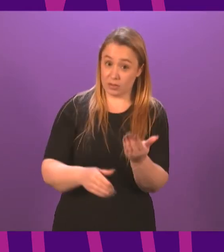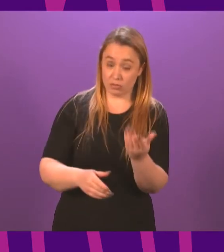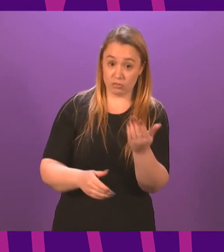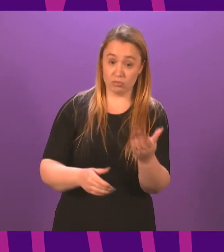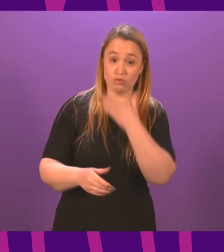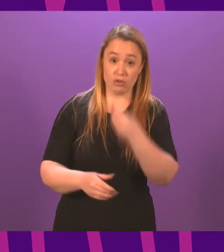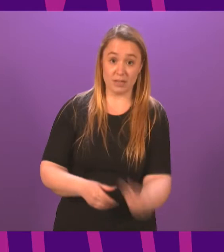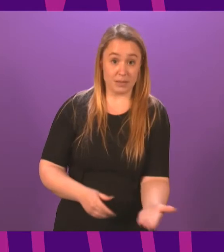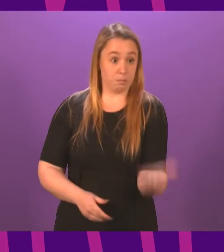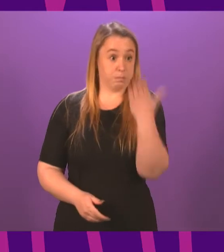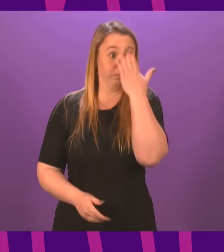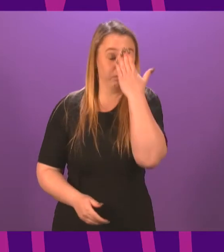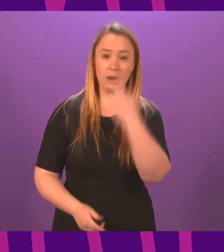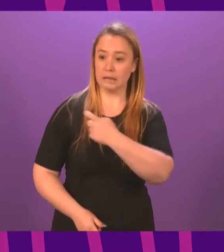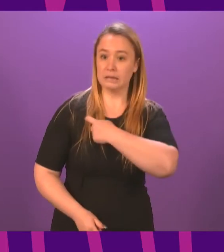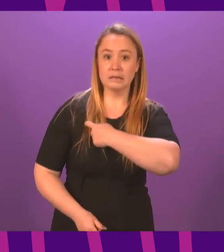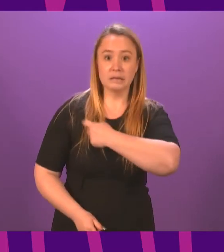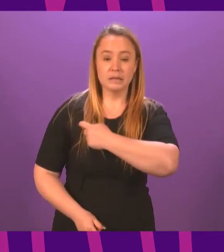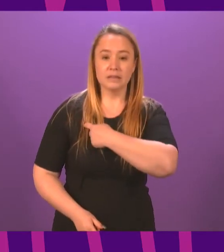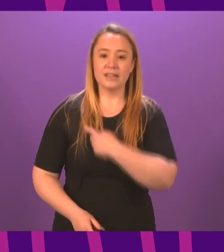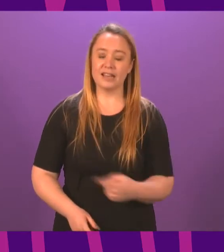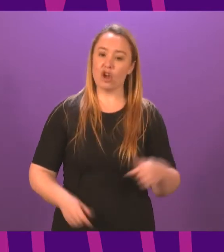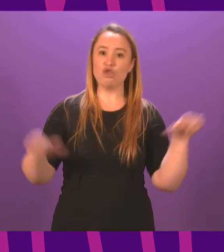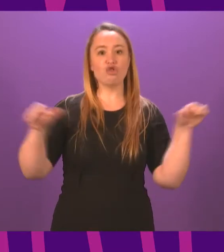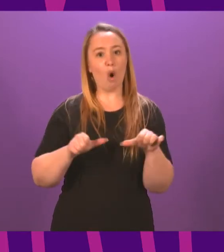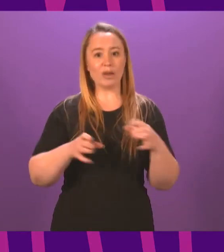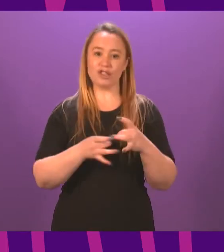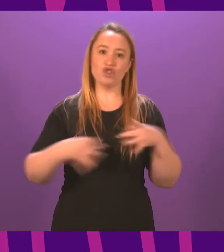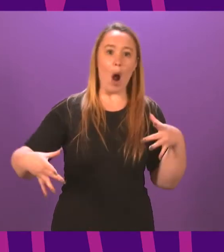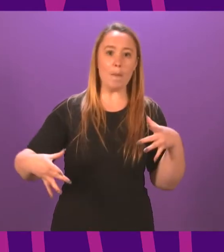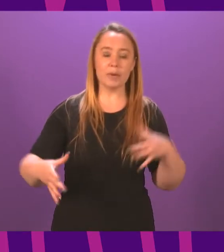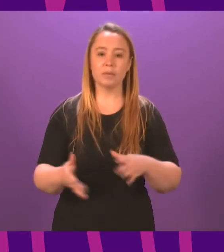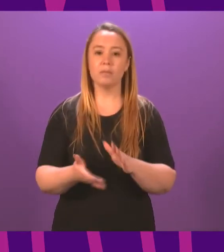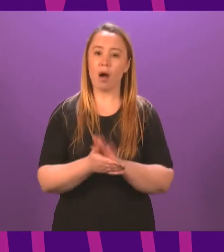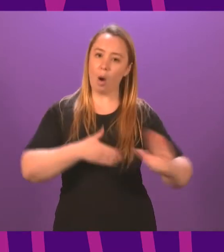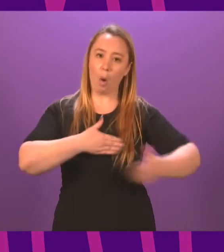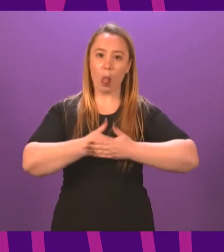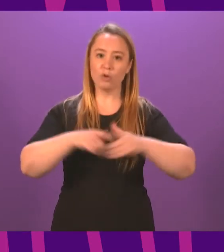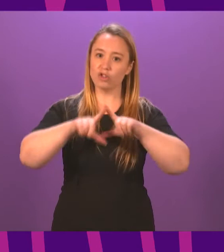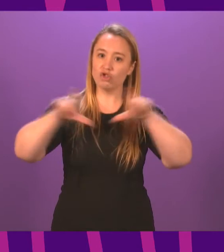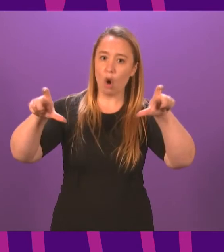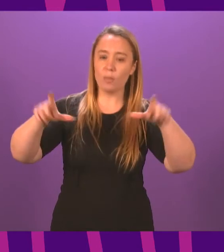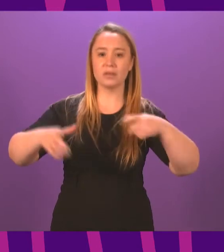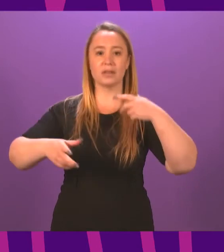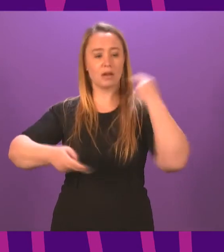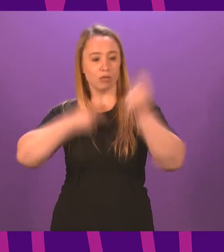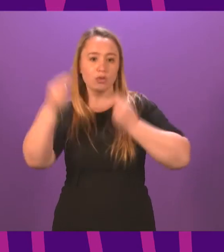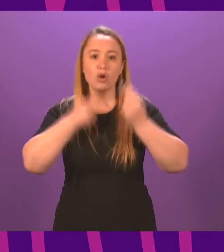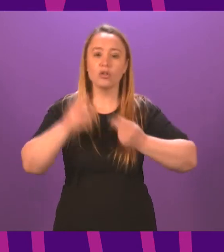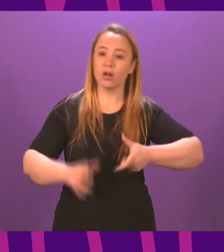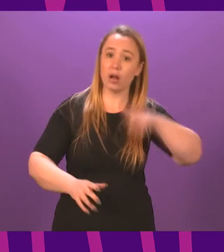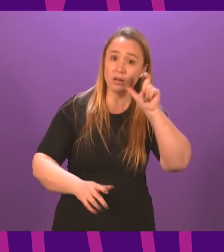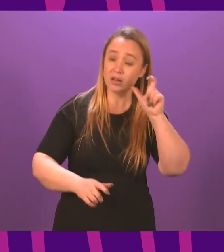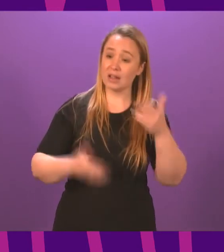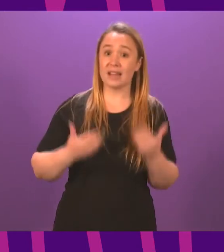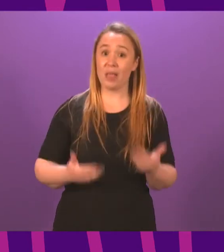is understandably anxious. And the First Minister called it short and sharp on Tuesday, but shutting down retail and hospitality businesses during the